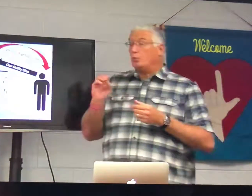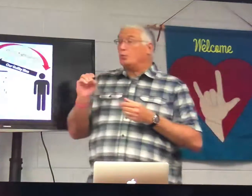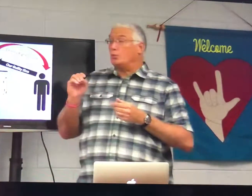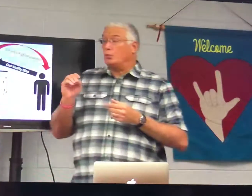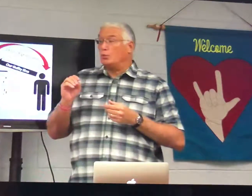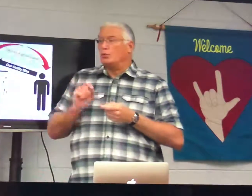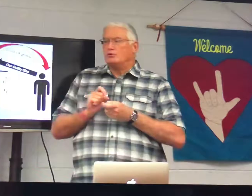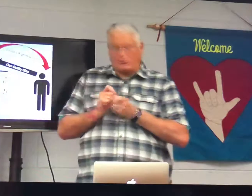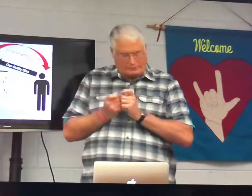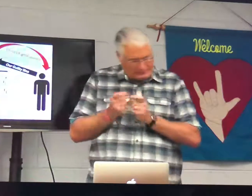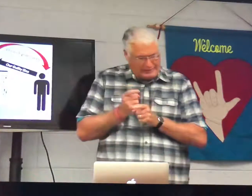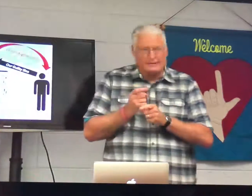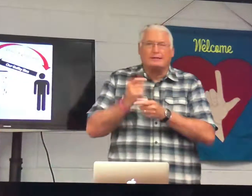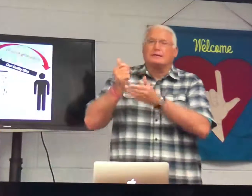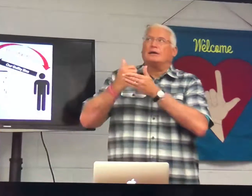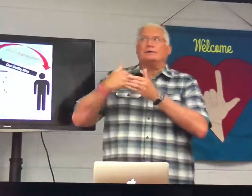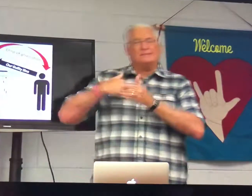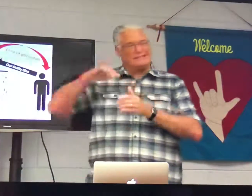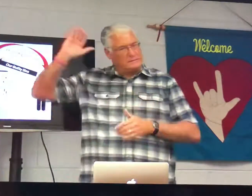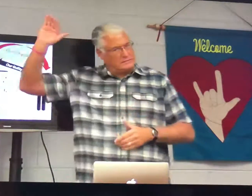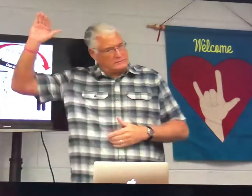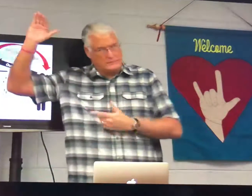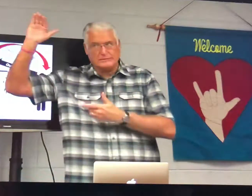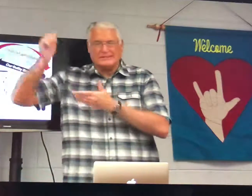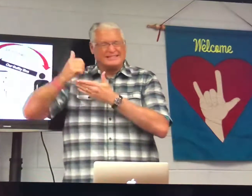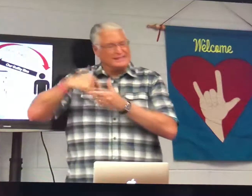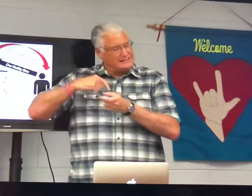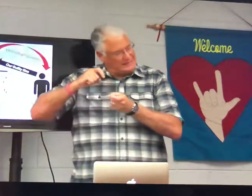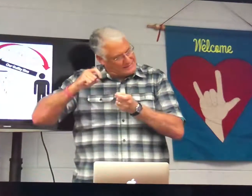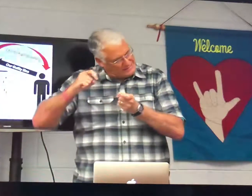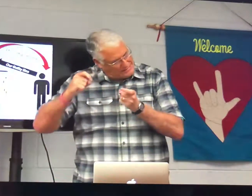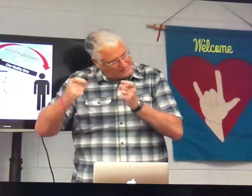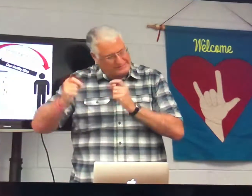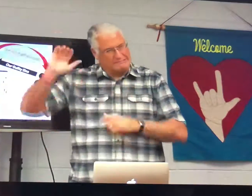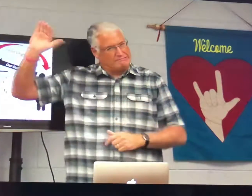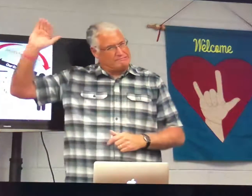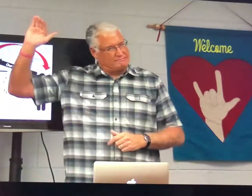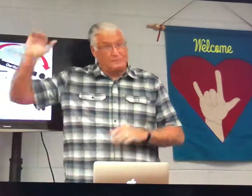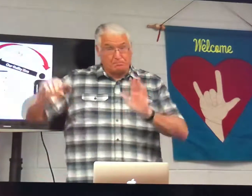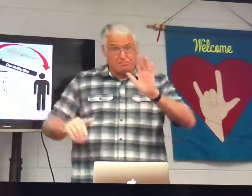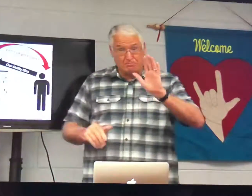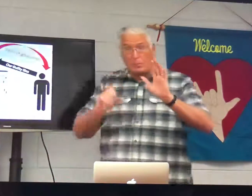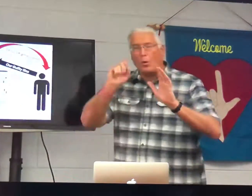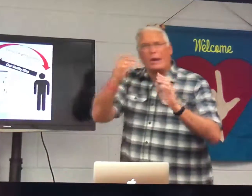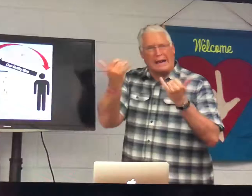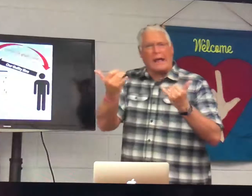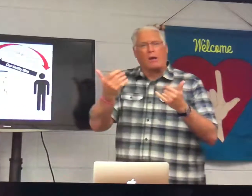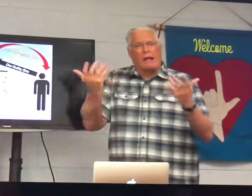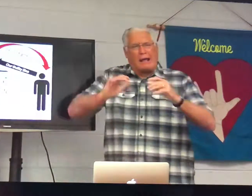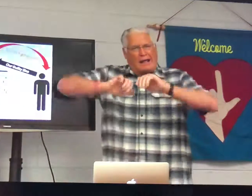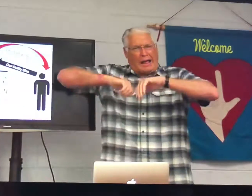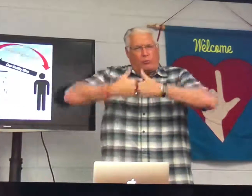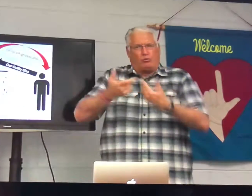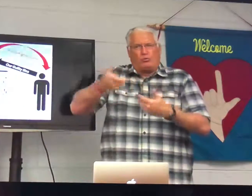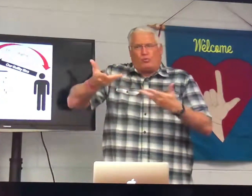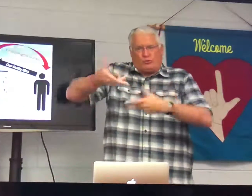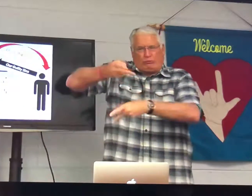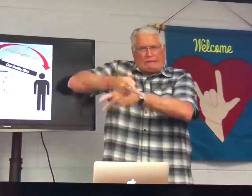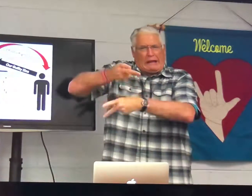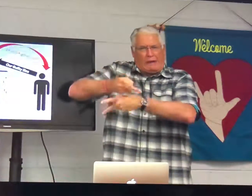And a cut and a miss. That takes care of Jones. 2 strikeouts in the inning for Hunter Wood. C.J. Cron will